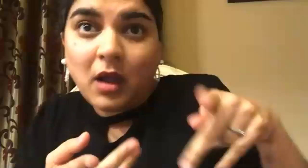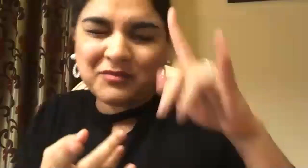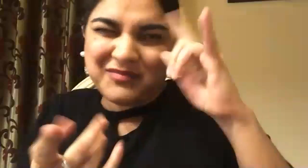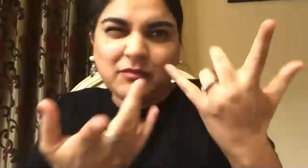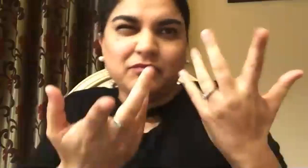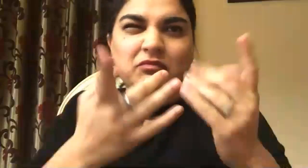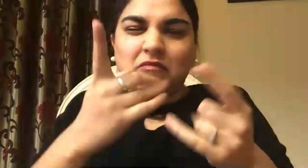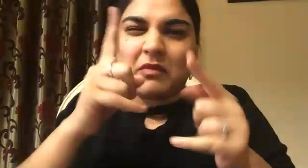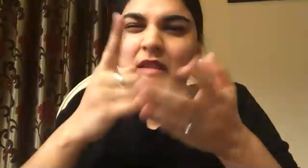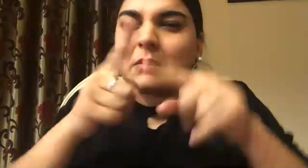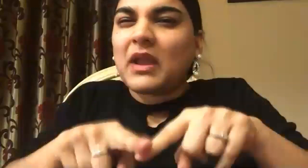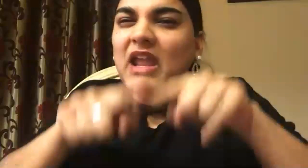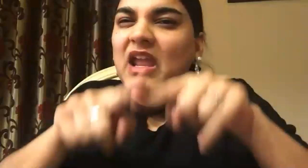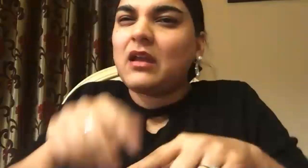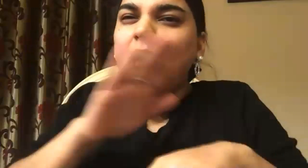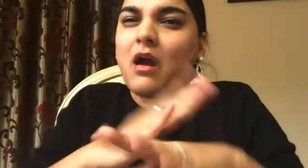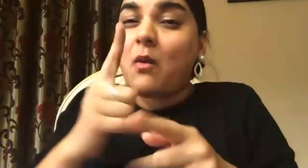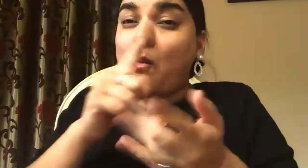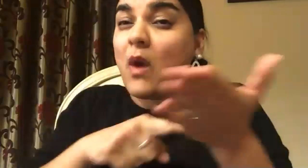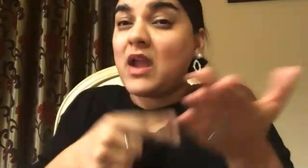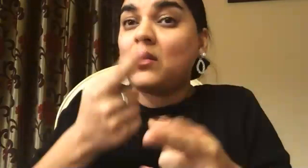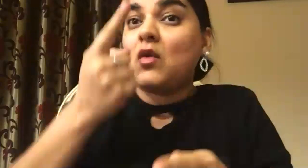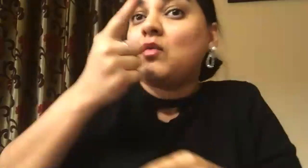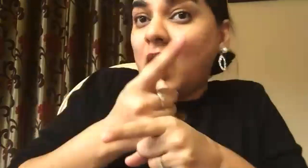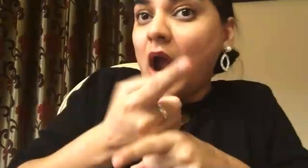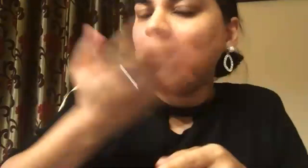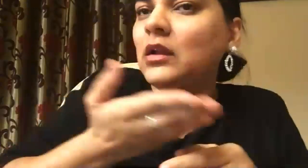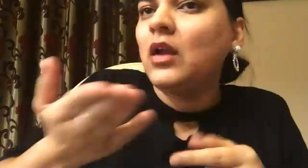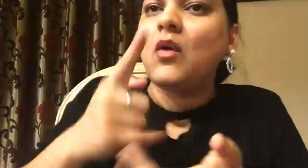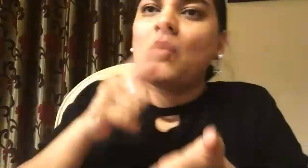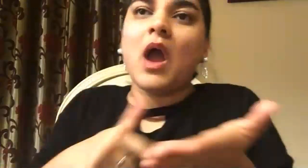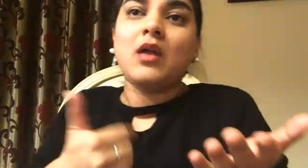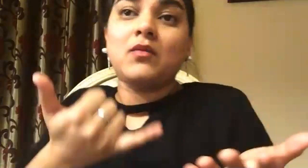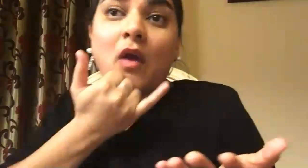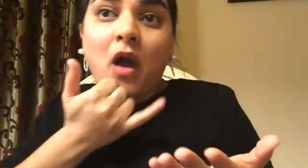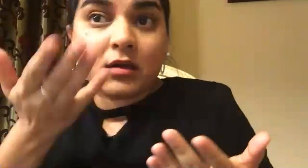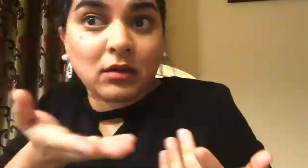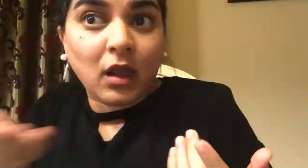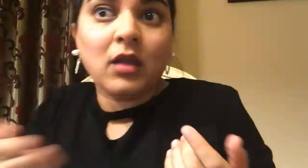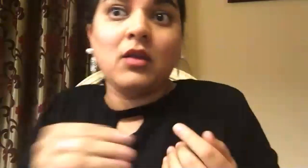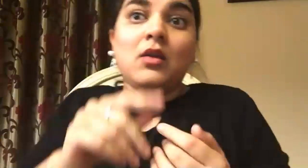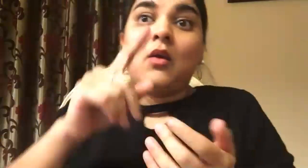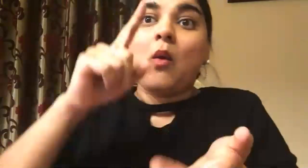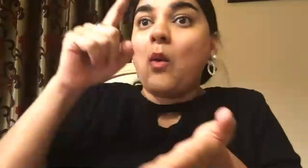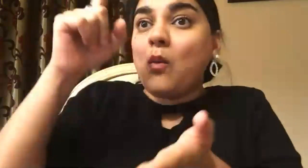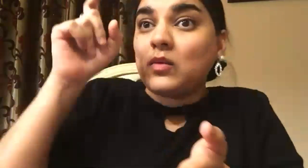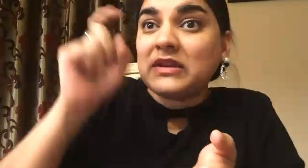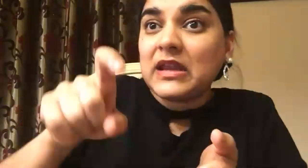is strictly in America. Canada has their own version, but I think they need to really focus on what's right and